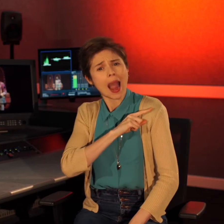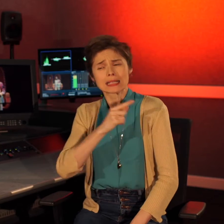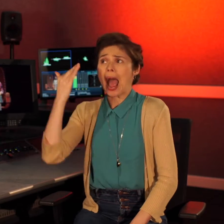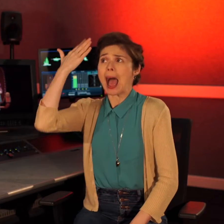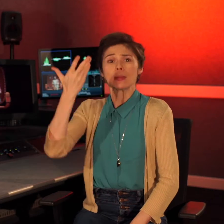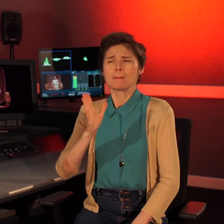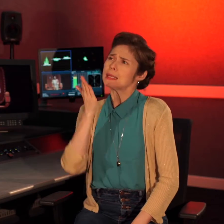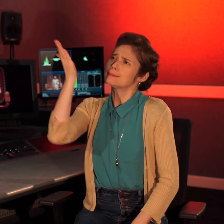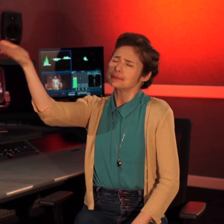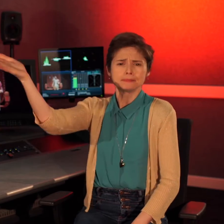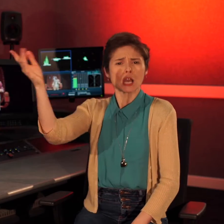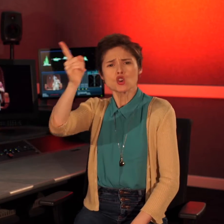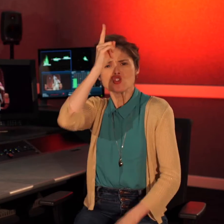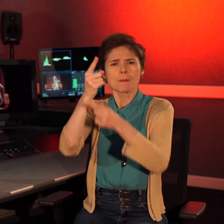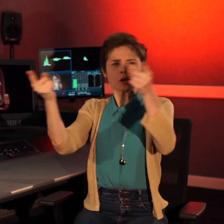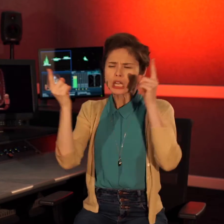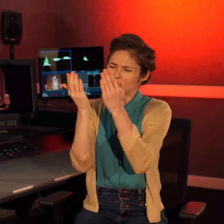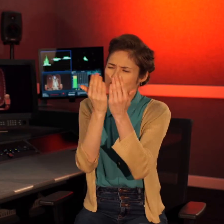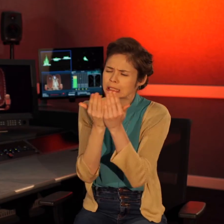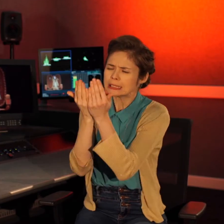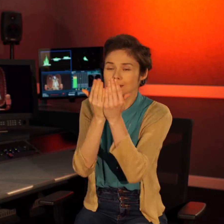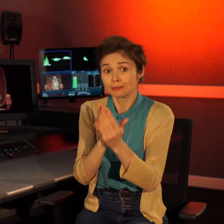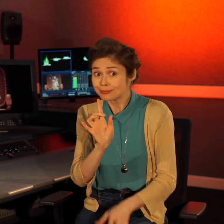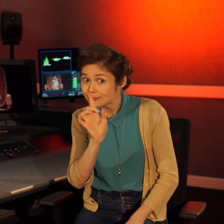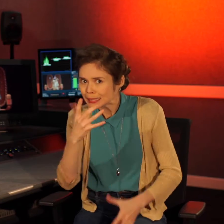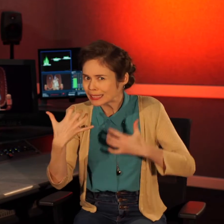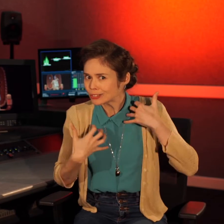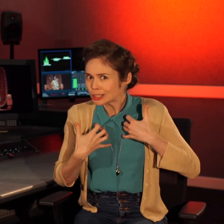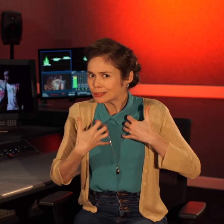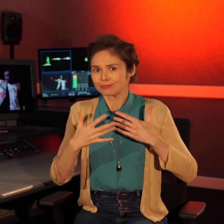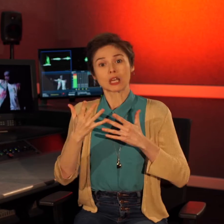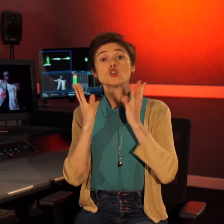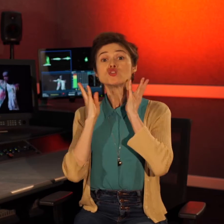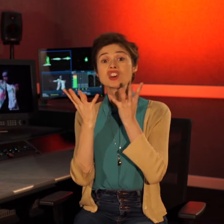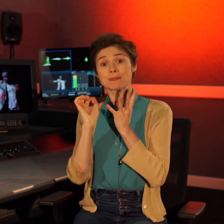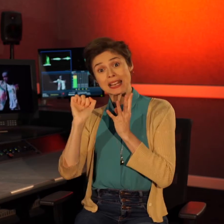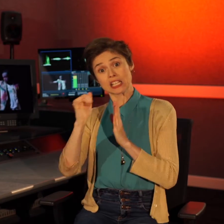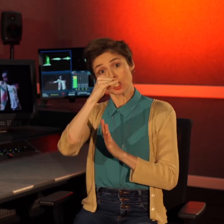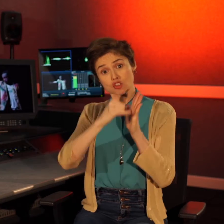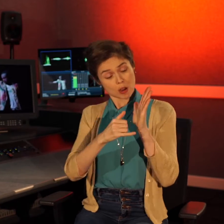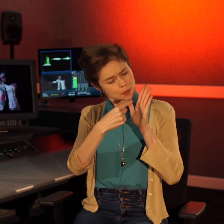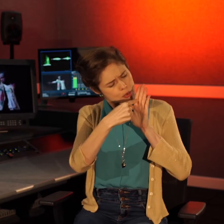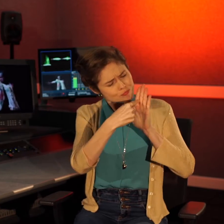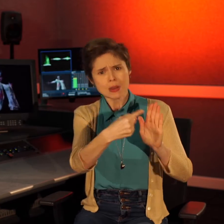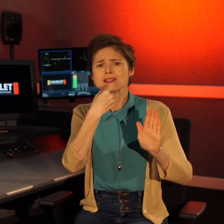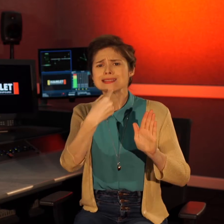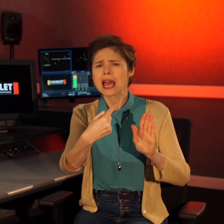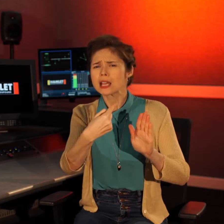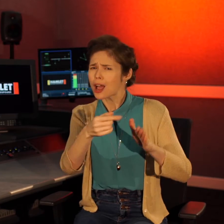at Wittenberg University, where we see Hamlet graduating. Now, this isn't